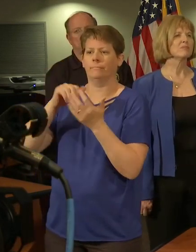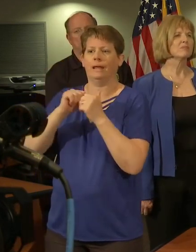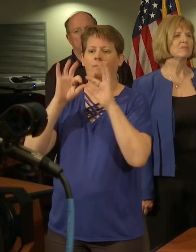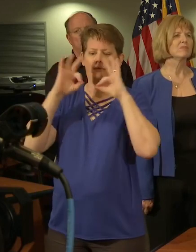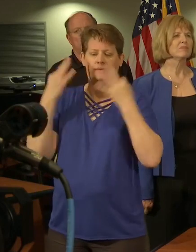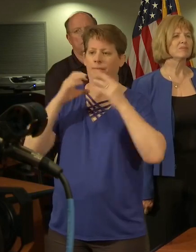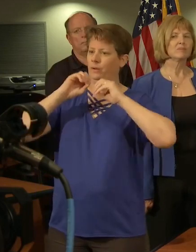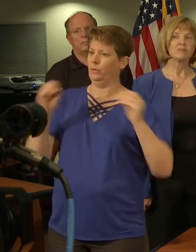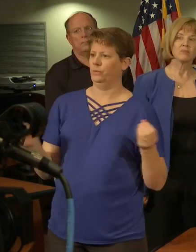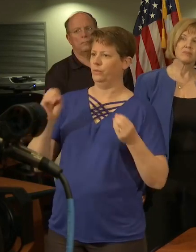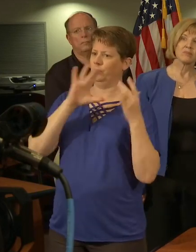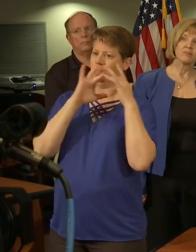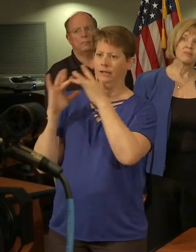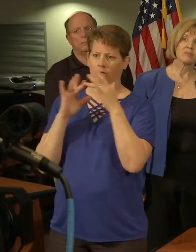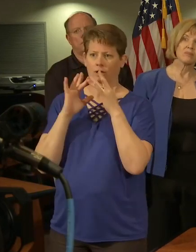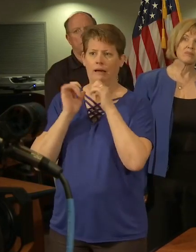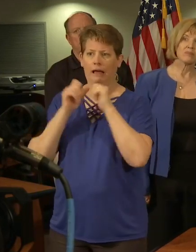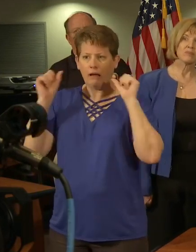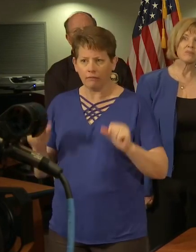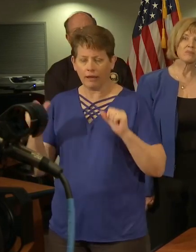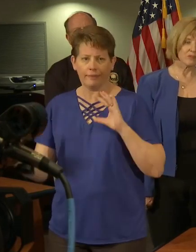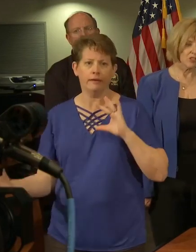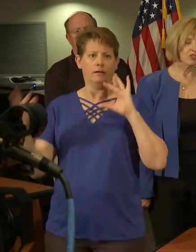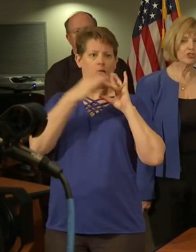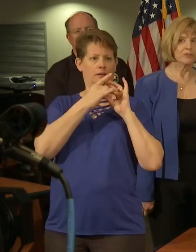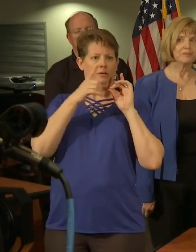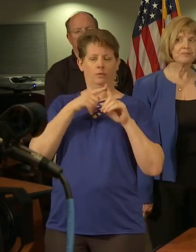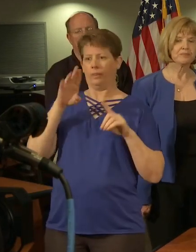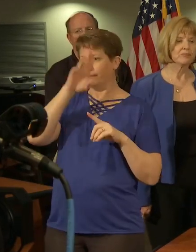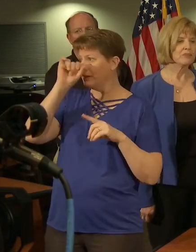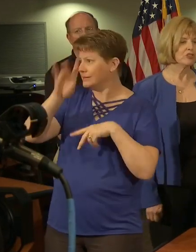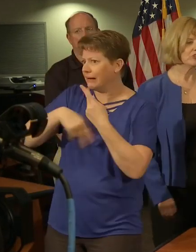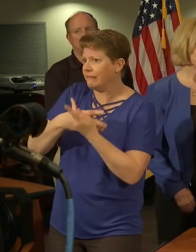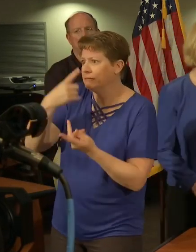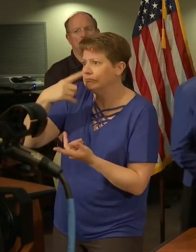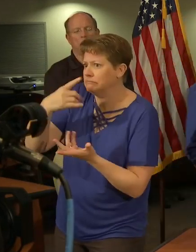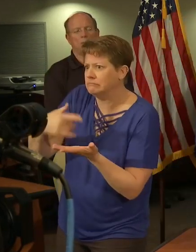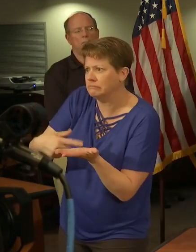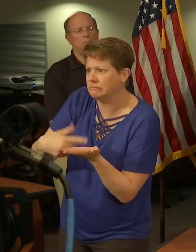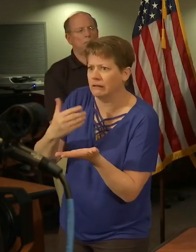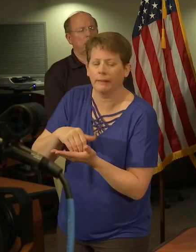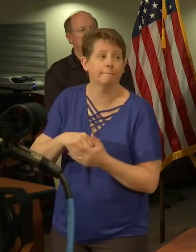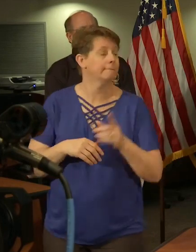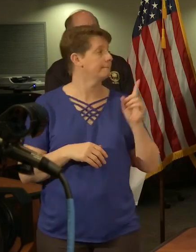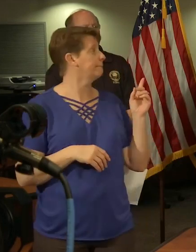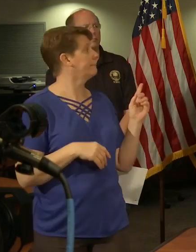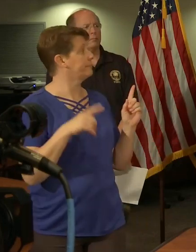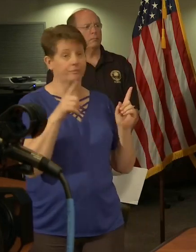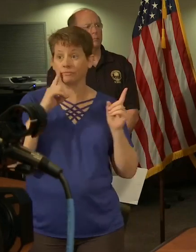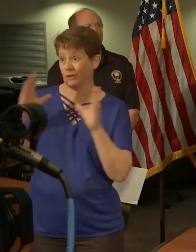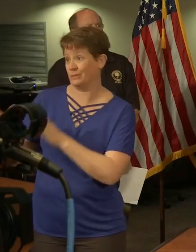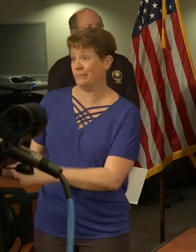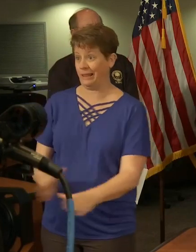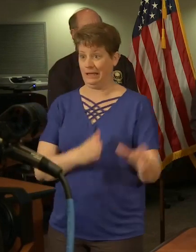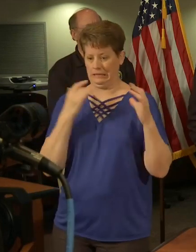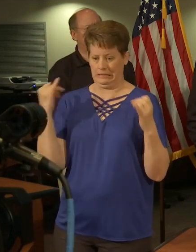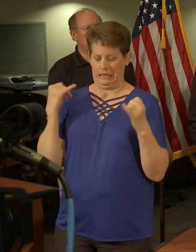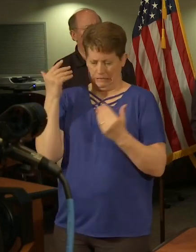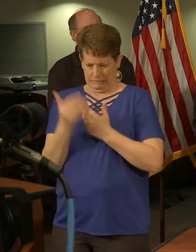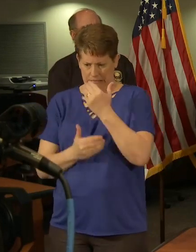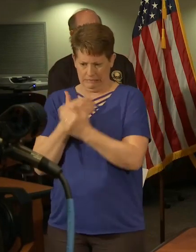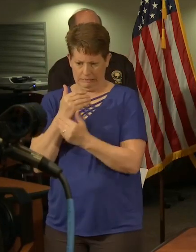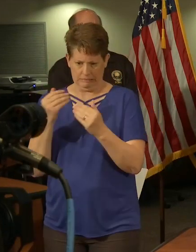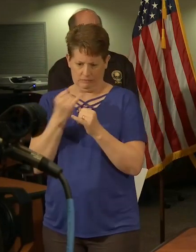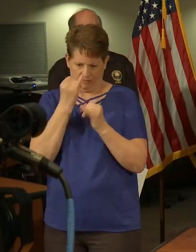Wi-Fi could get connection to the buses and things like that? Sure. Those plans are being finalized. We'll